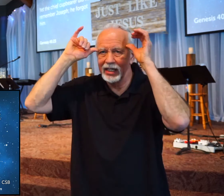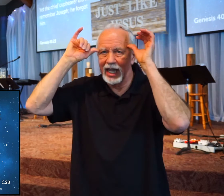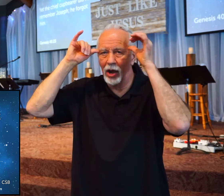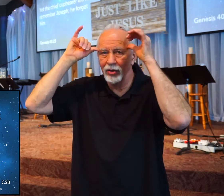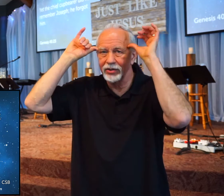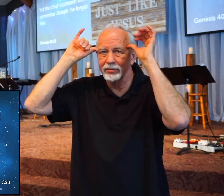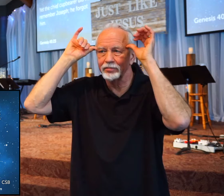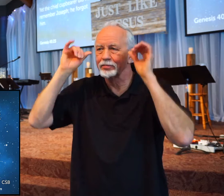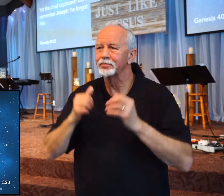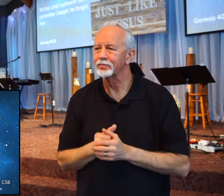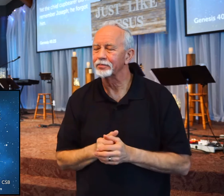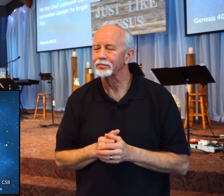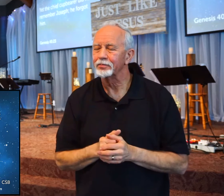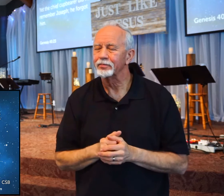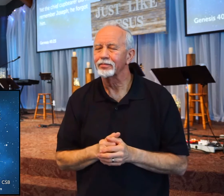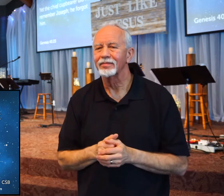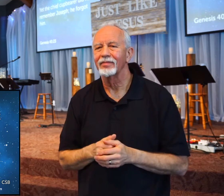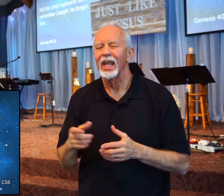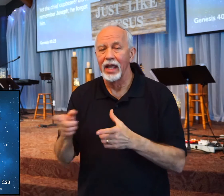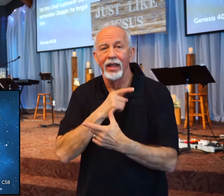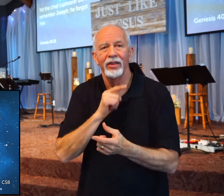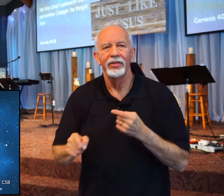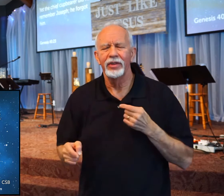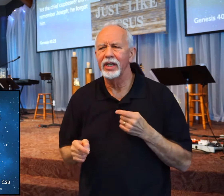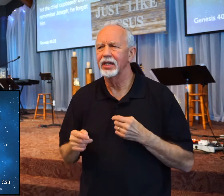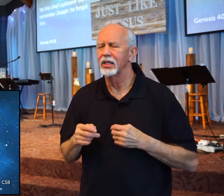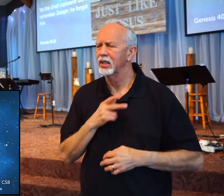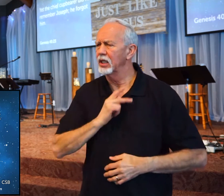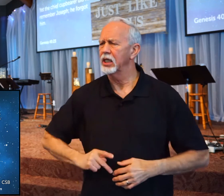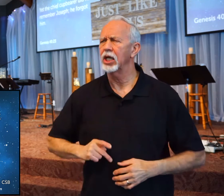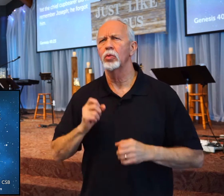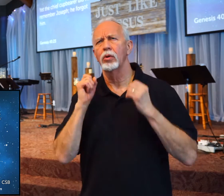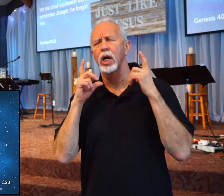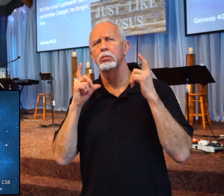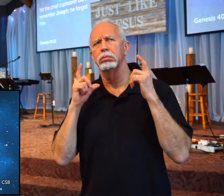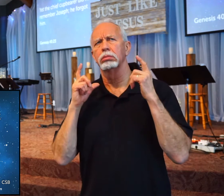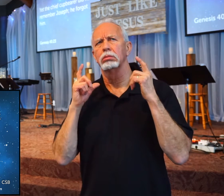well-fed cows. And then Pharaoh woke up.